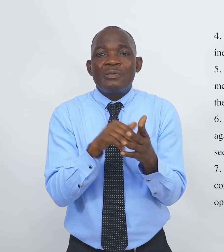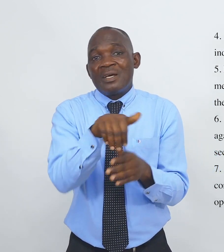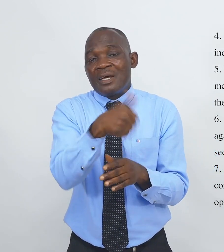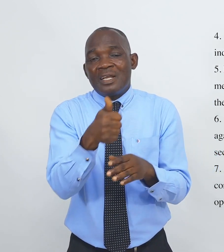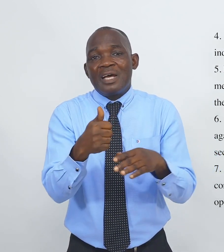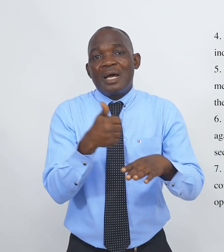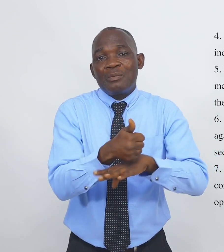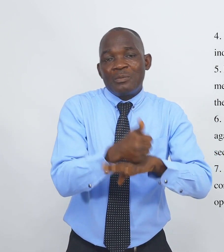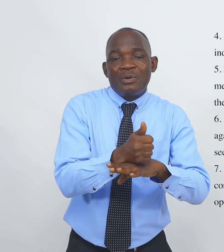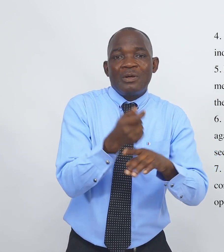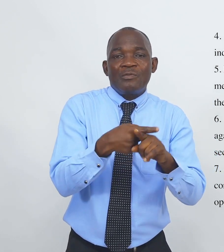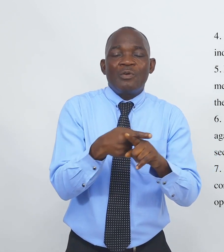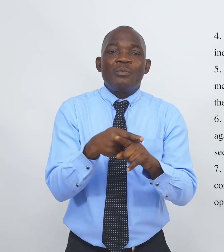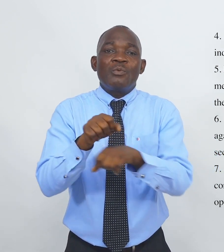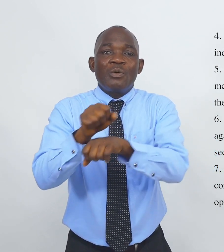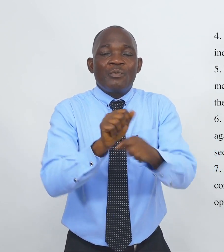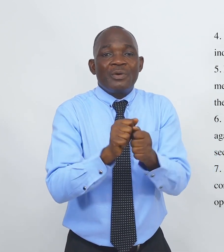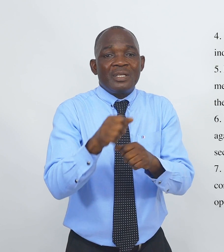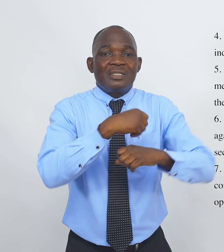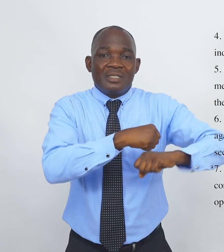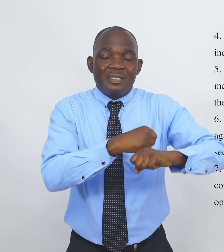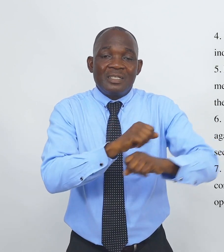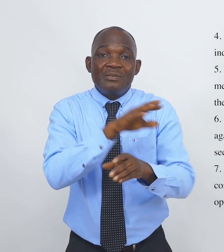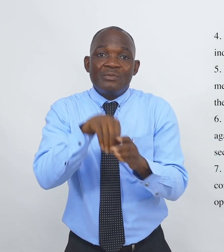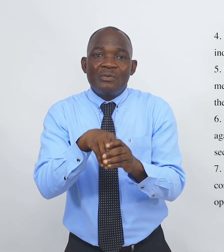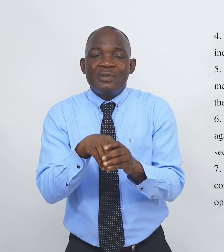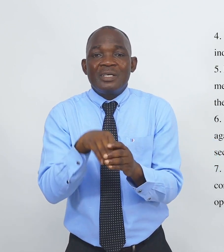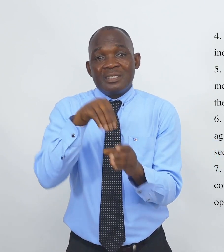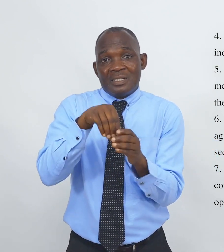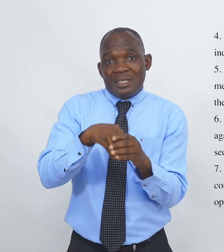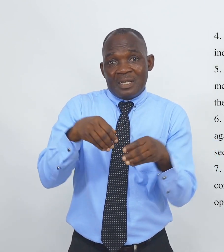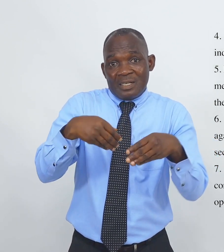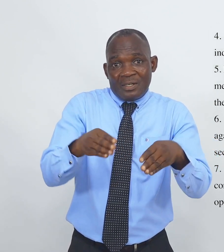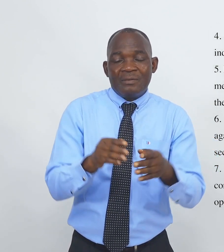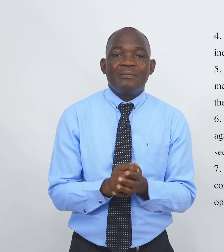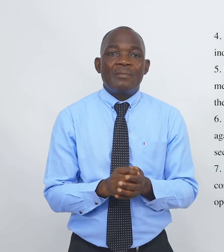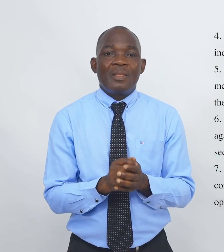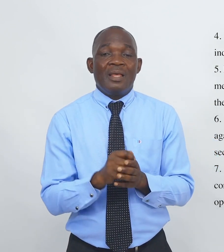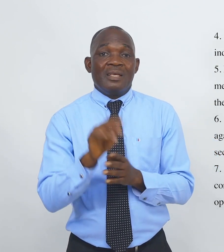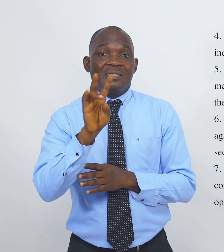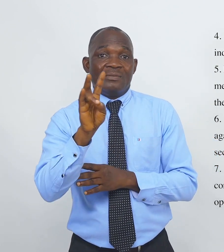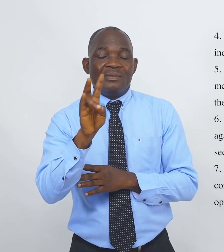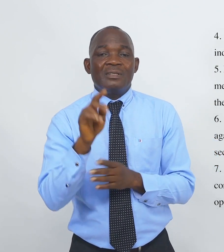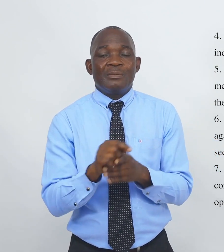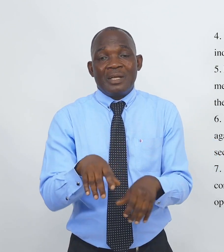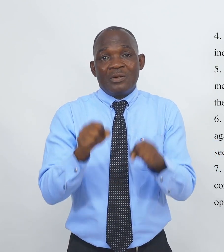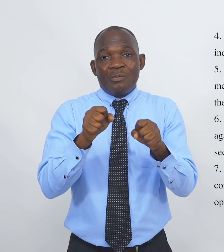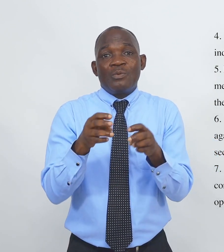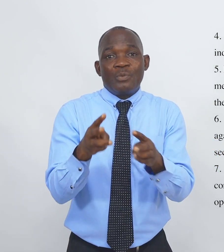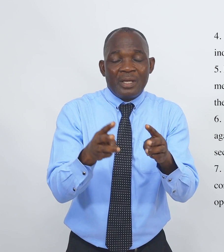against any abuses arising from dealing in securities, including insider trading. 7. Adopt measures